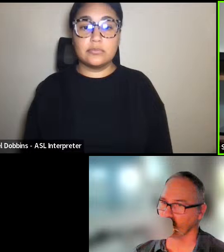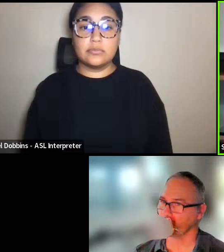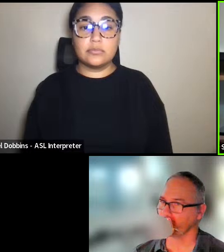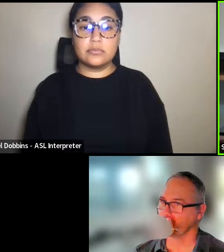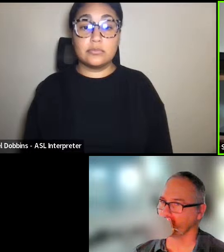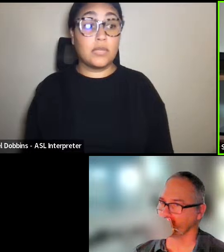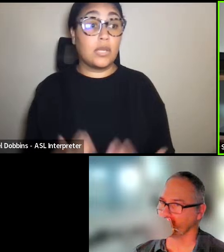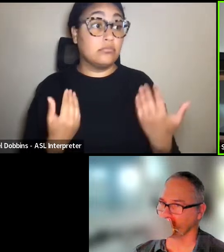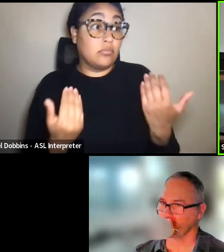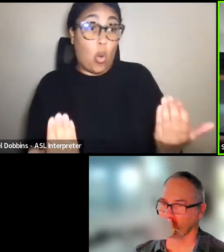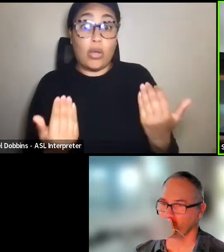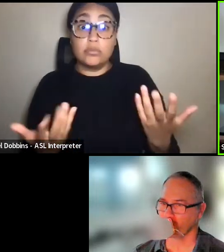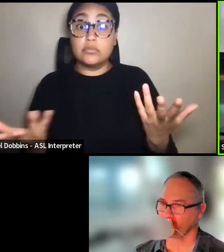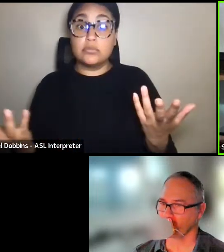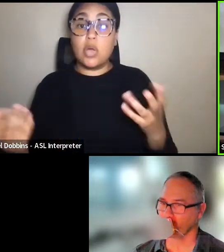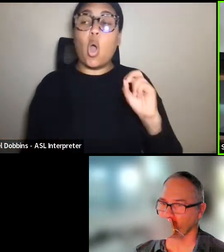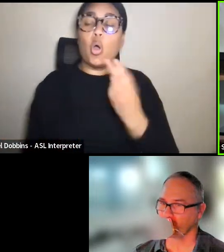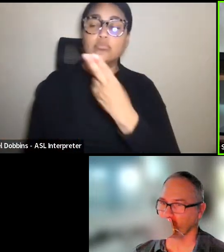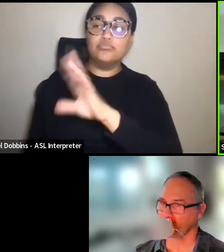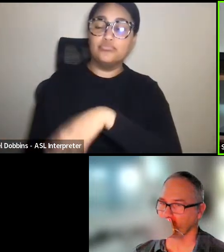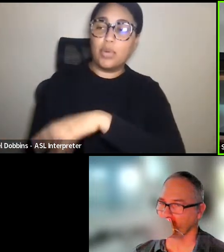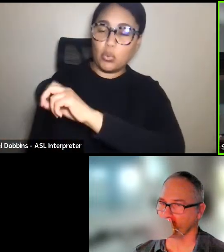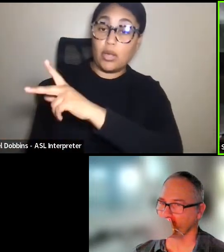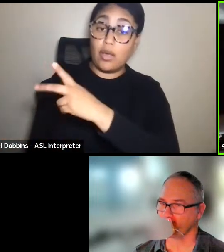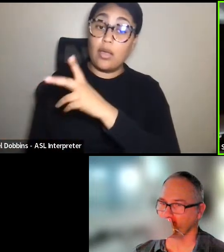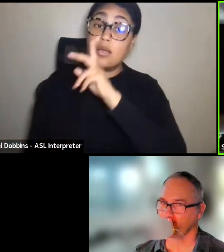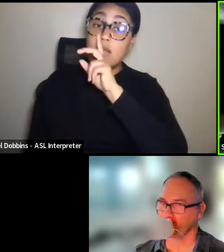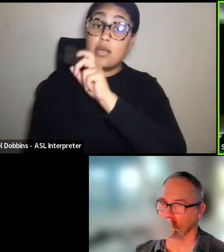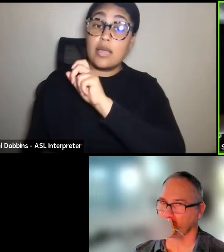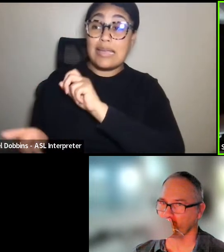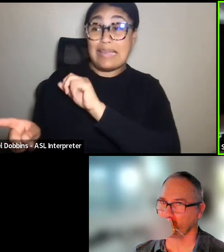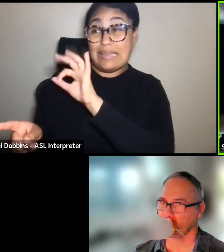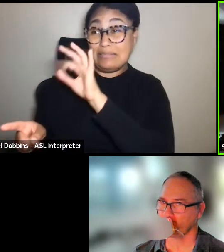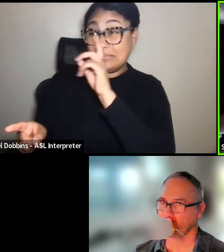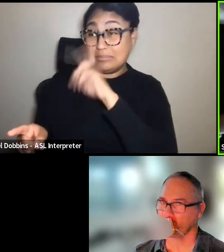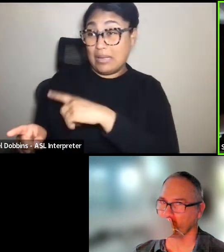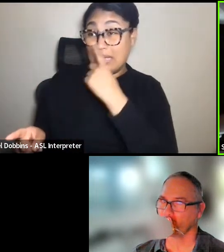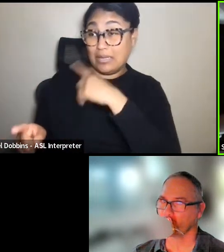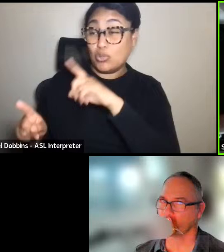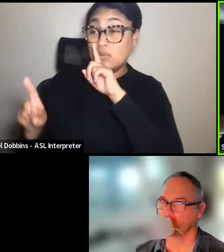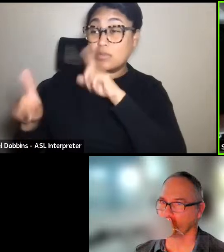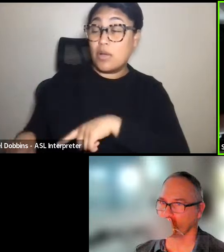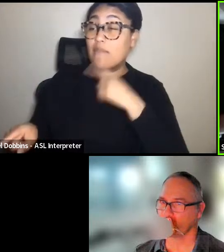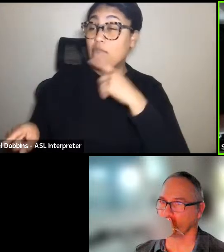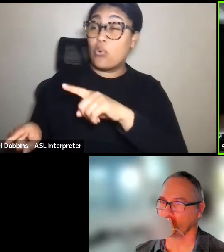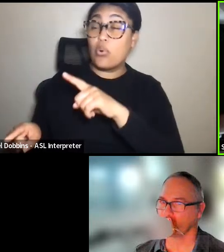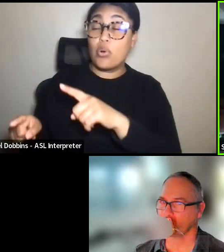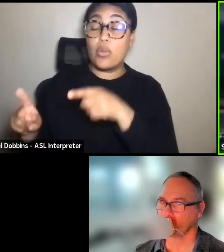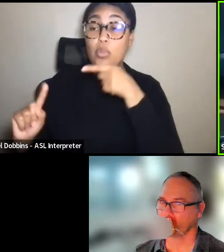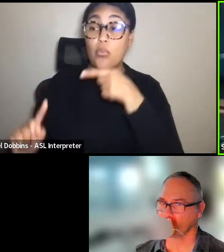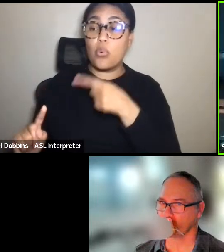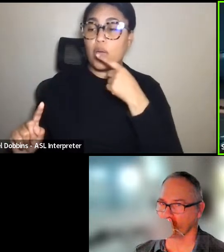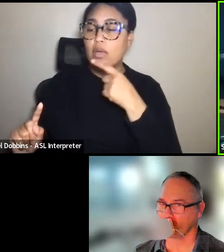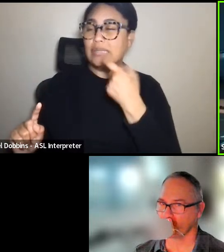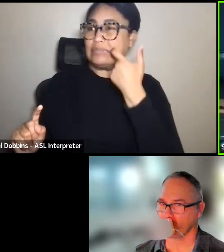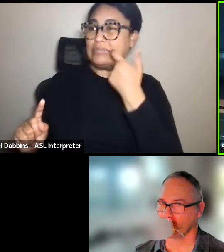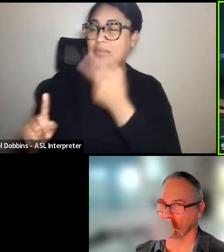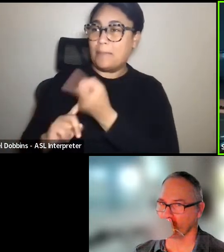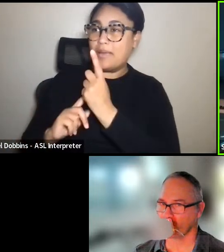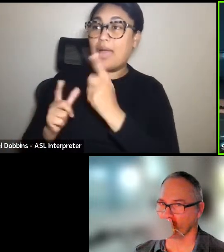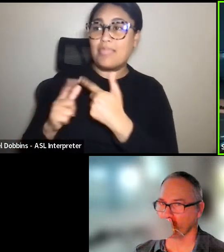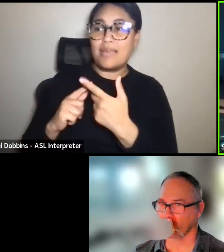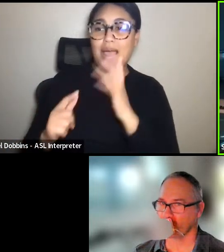Go ahead. Okay, I actually, if I could respond to the point that was made a minute ago, and then I'll come